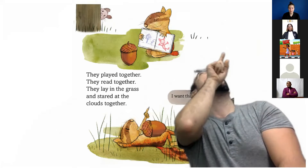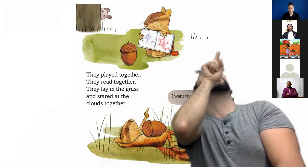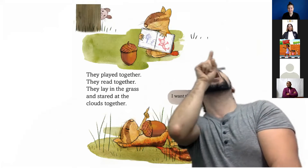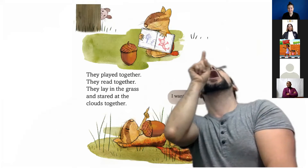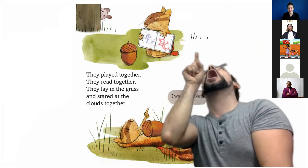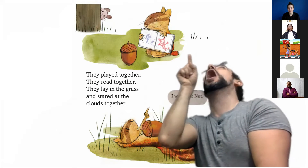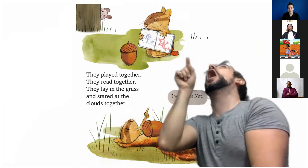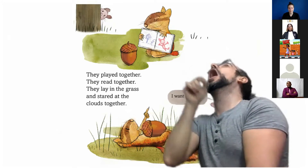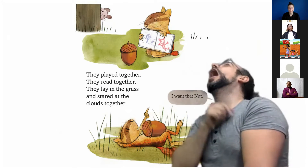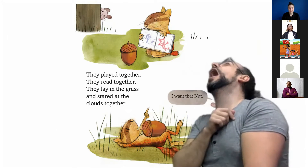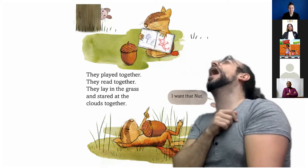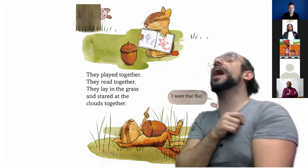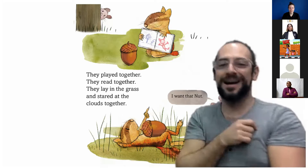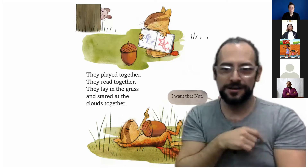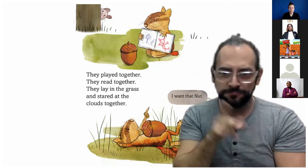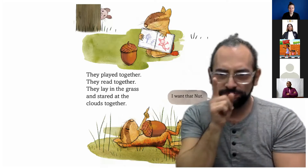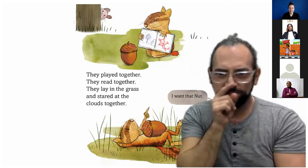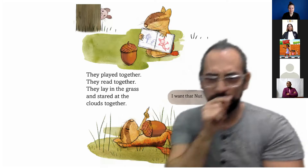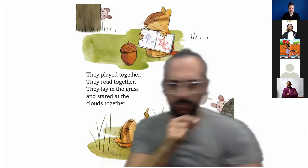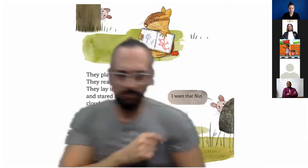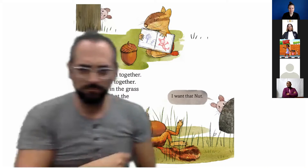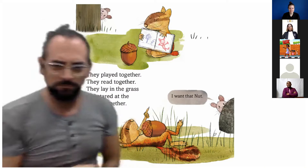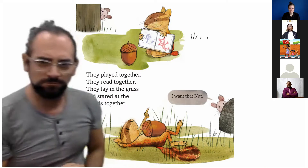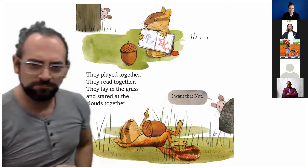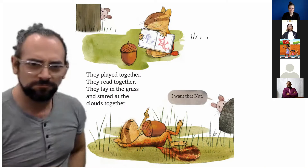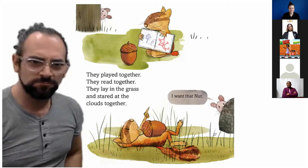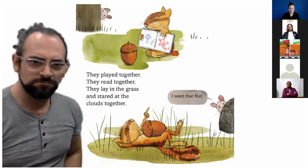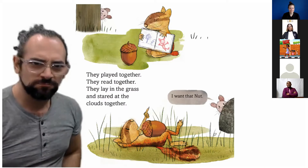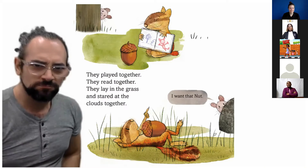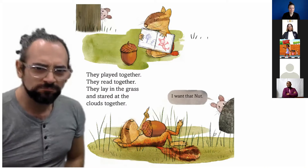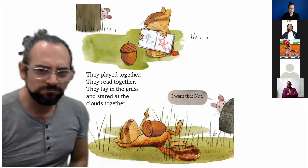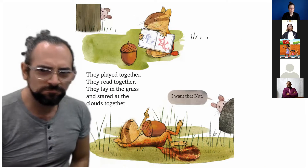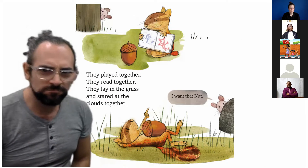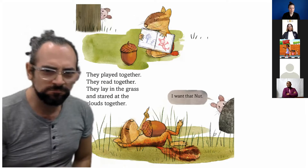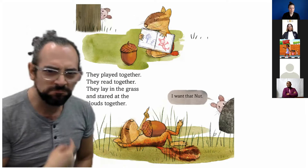Oh, look, I see another cloud. Oh, look at that shape.